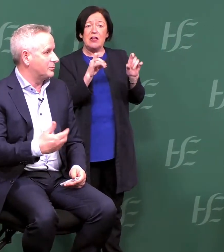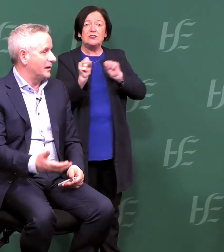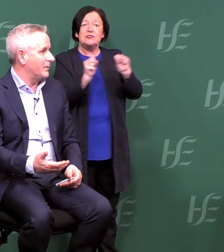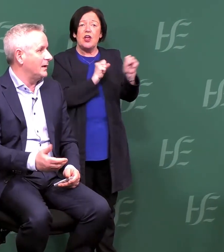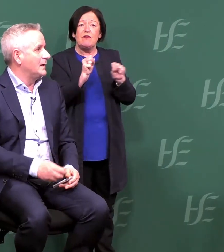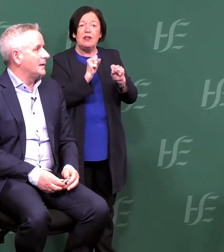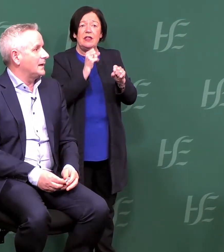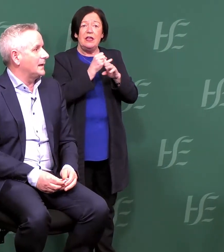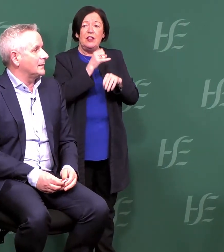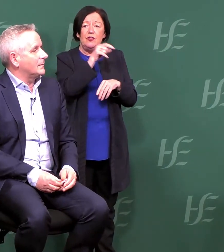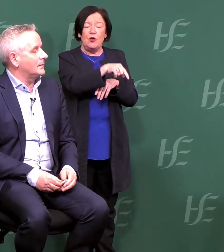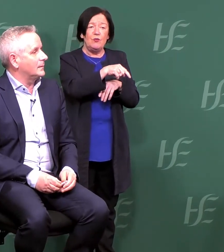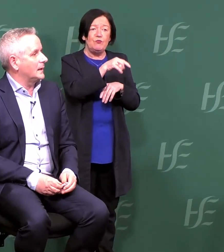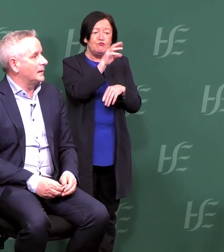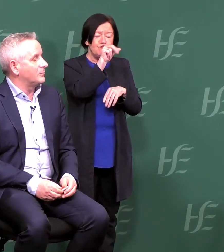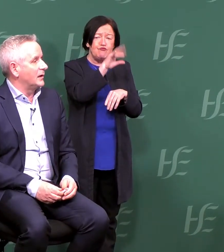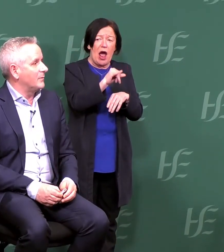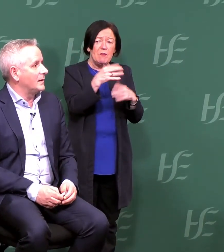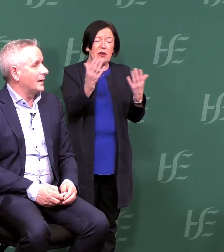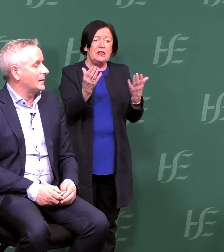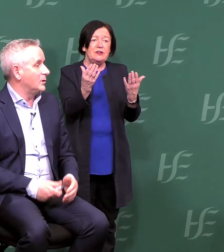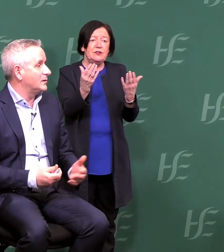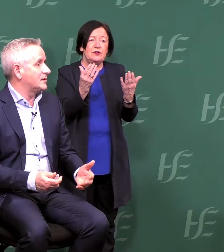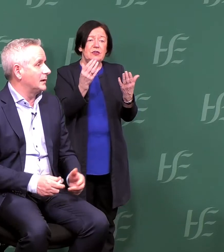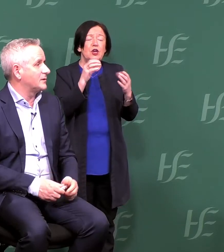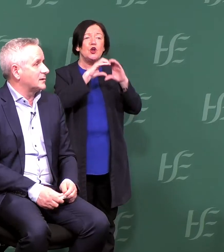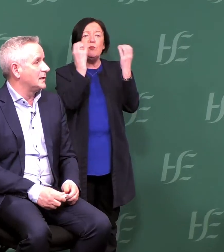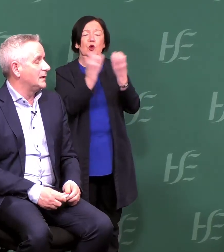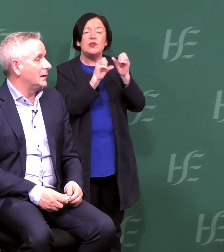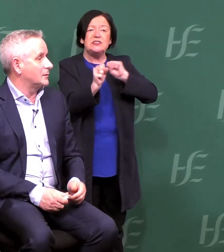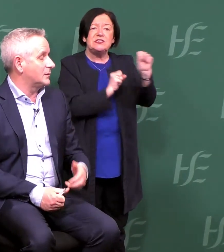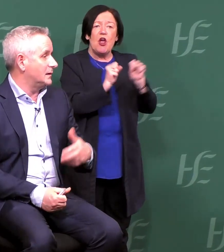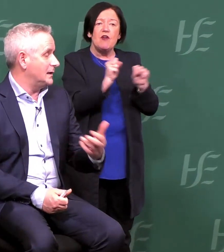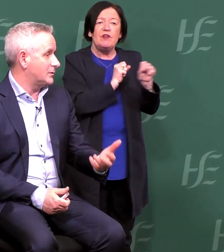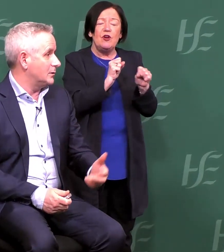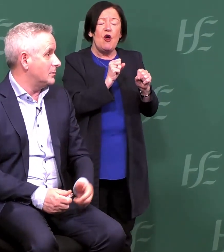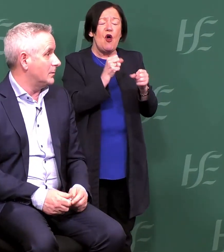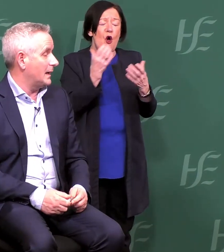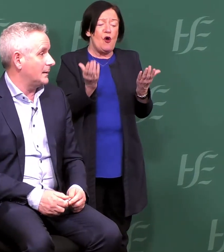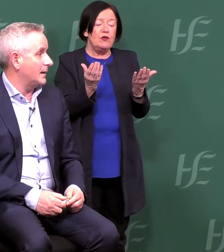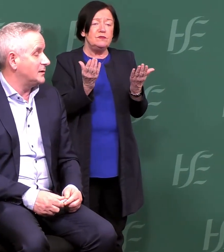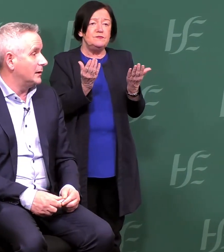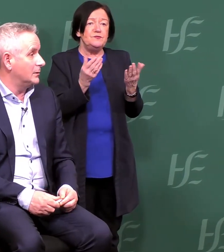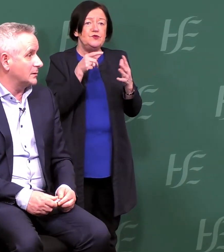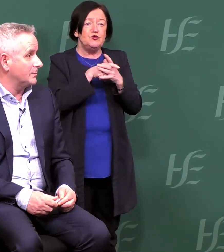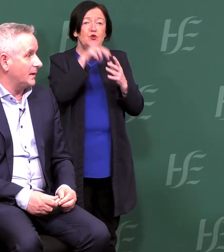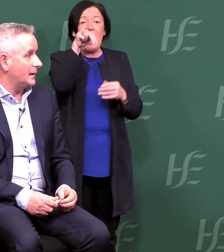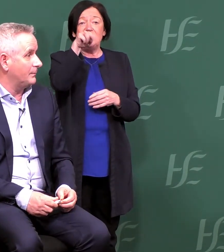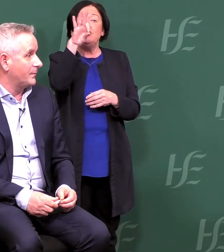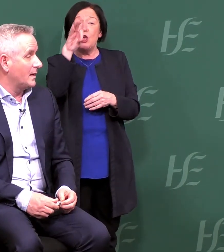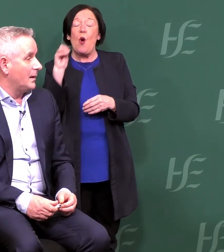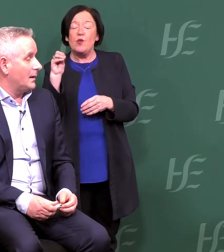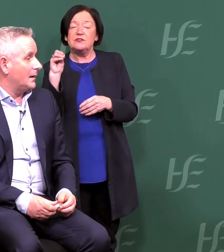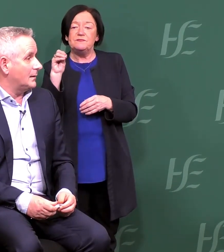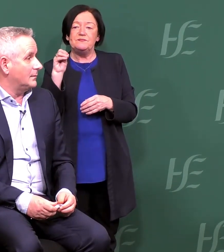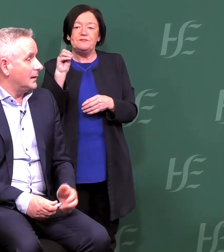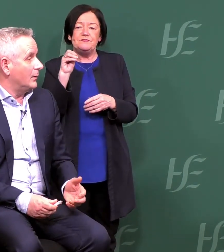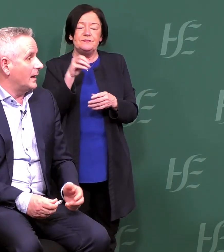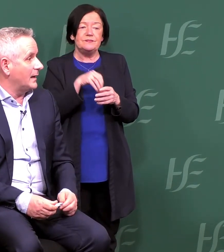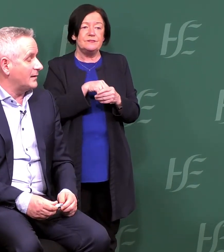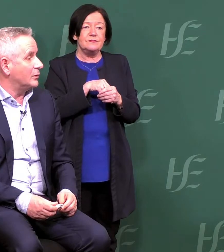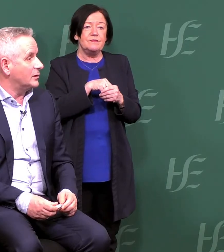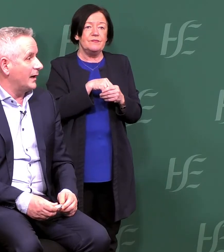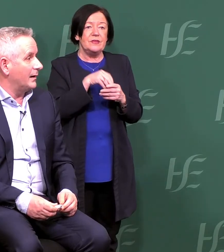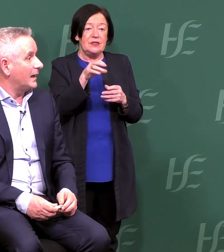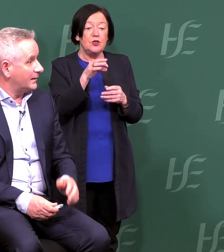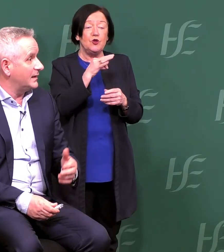whether it's in the primary, in our primary community services, or indeed through NGOs,